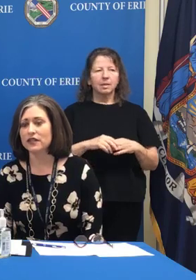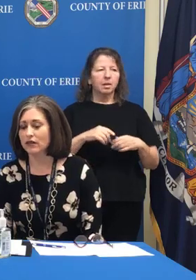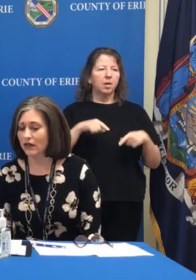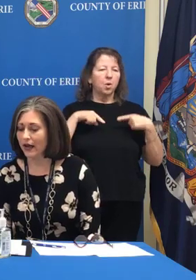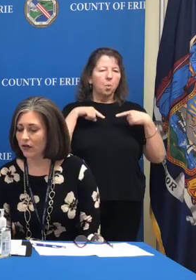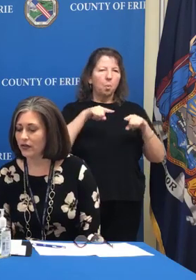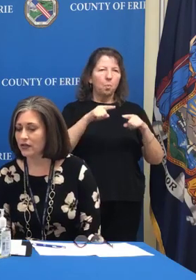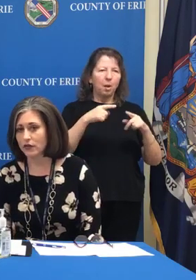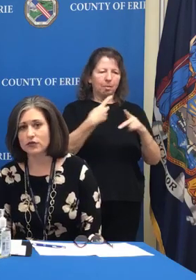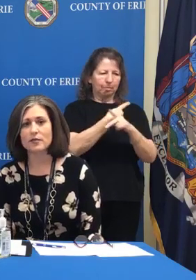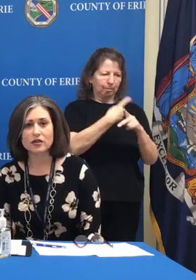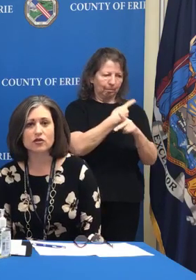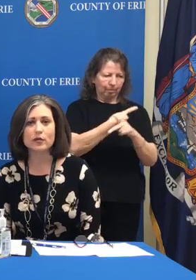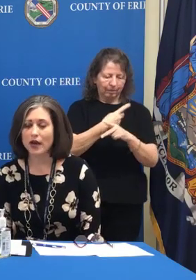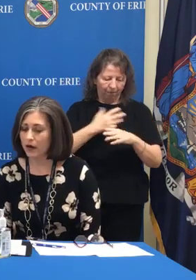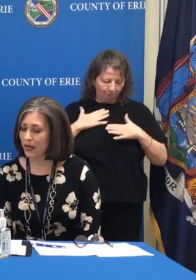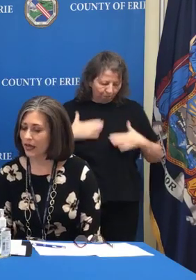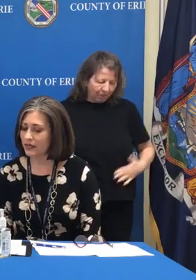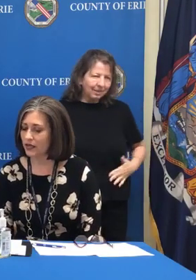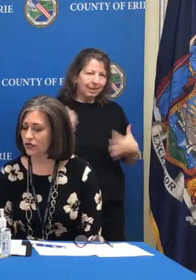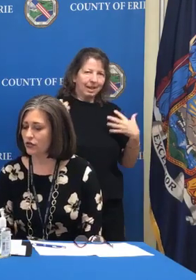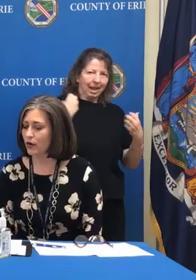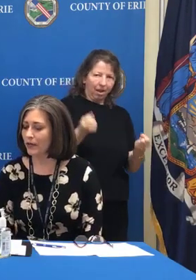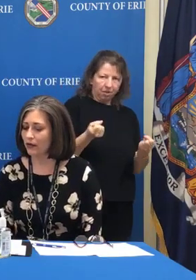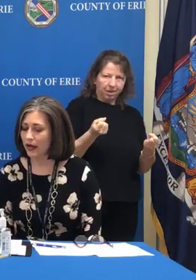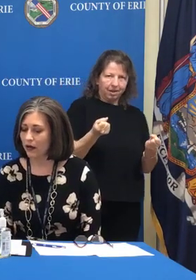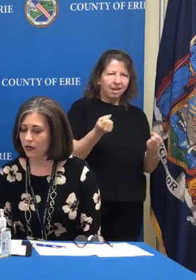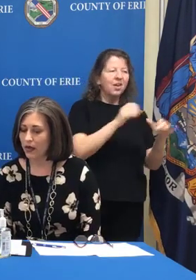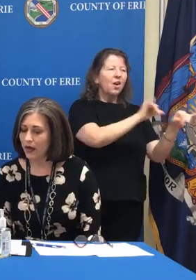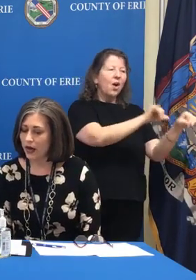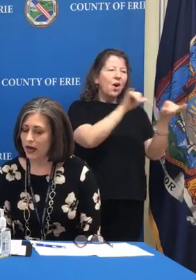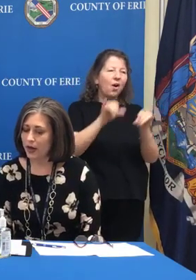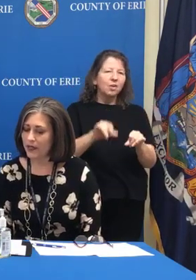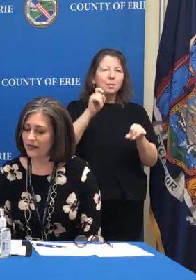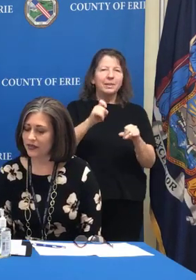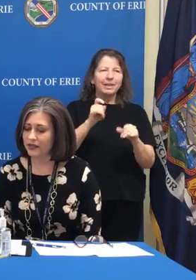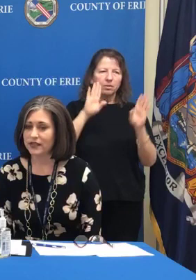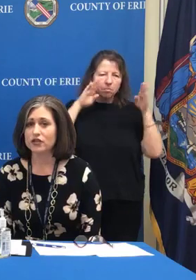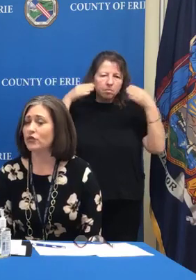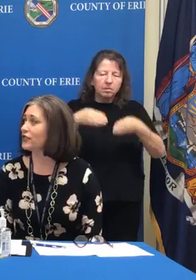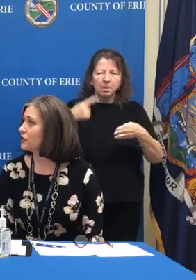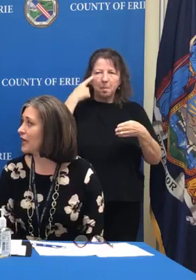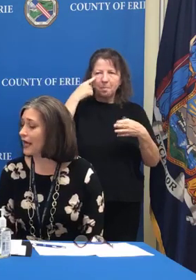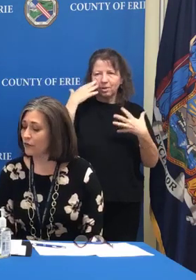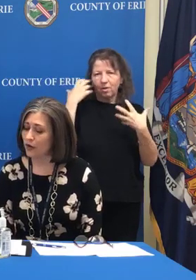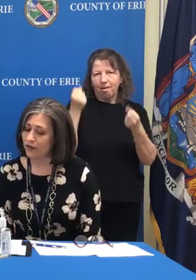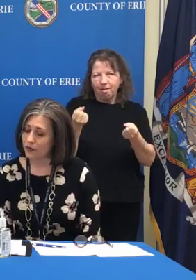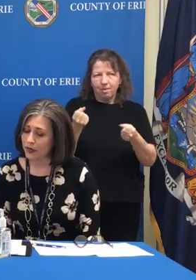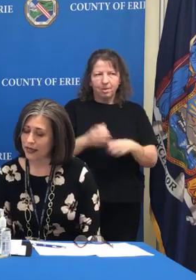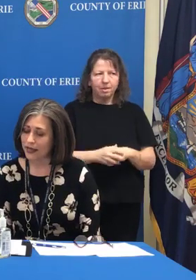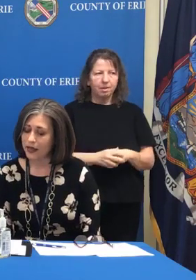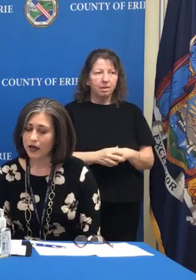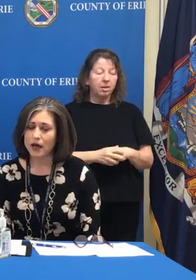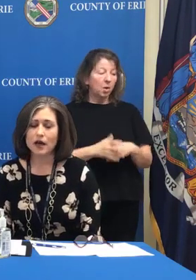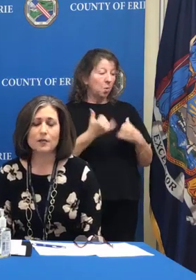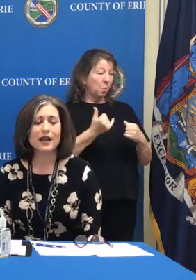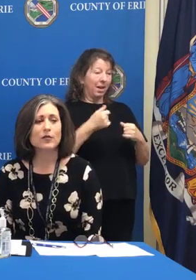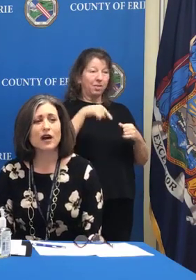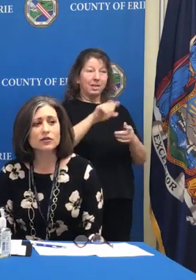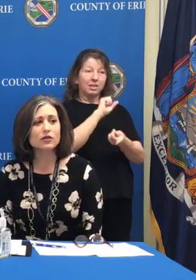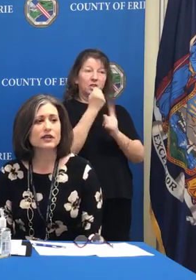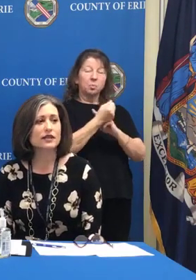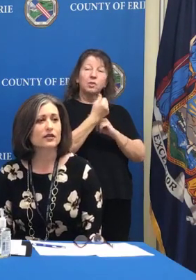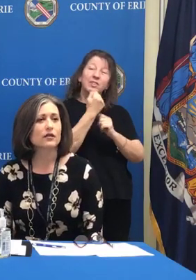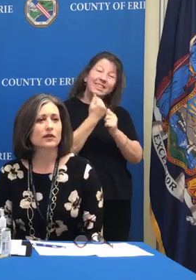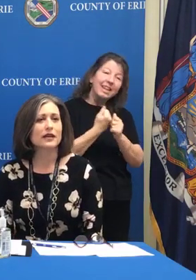of our physical health is also to make sure we are paying attention to our mental health. That this is a stressful time for everybody, and